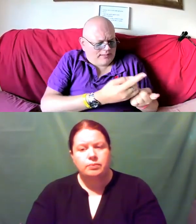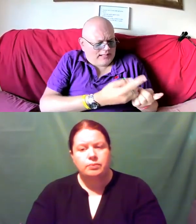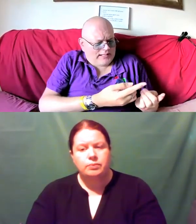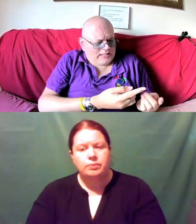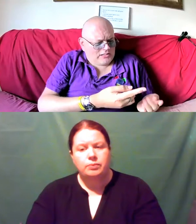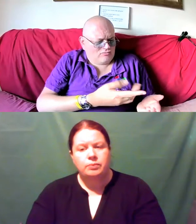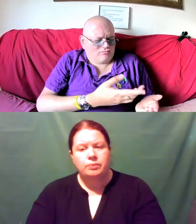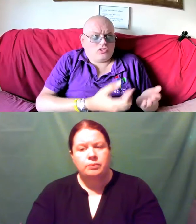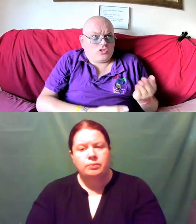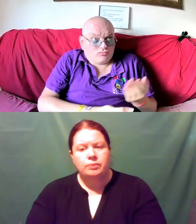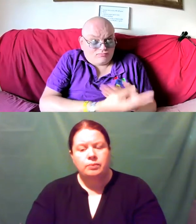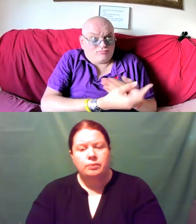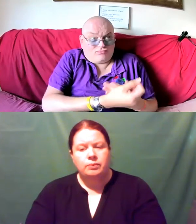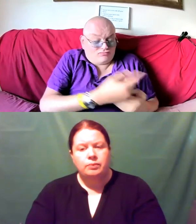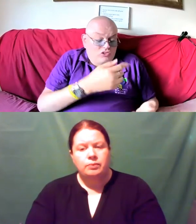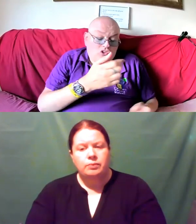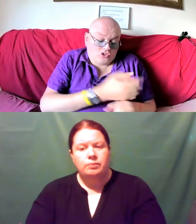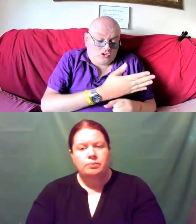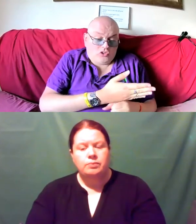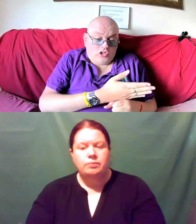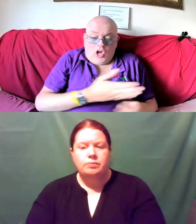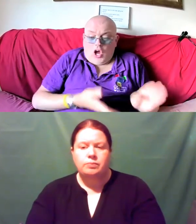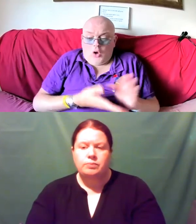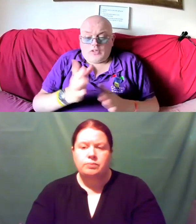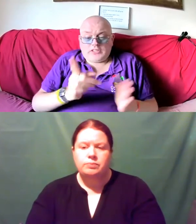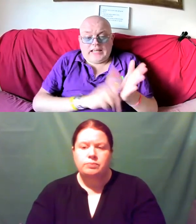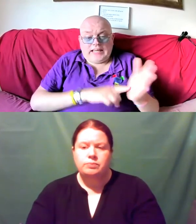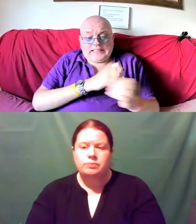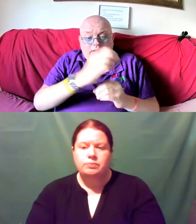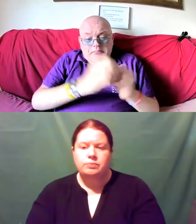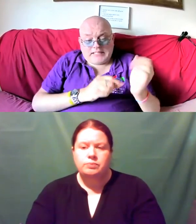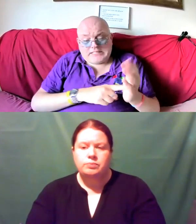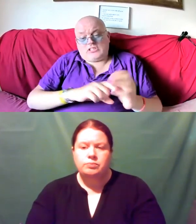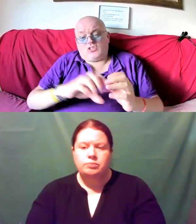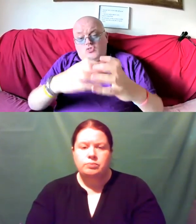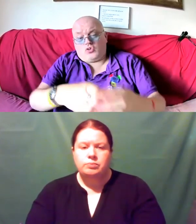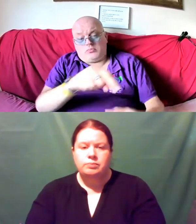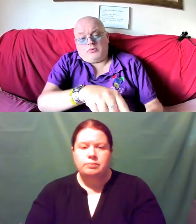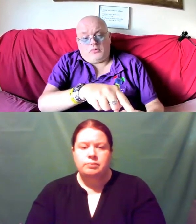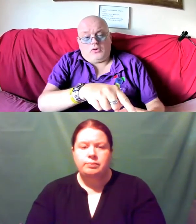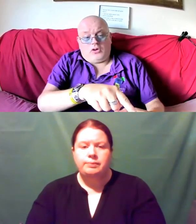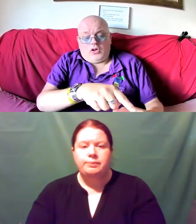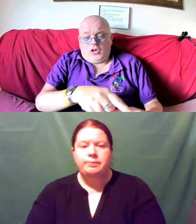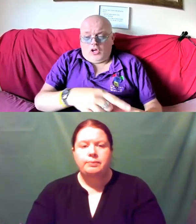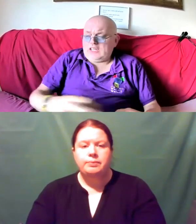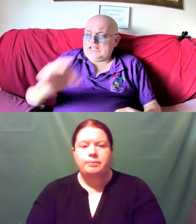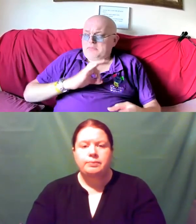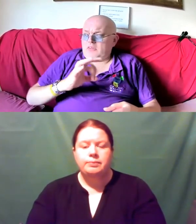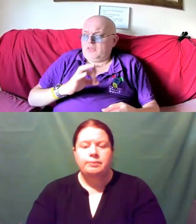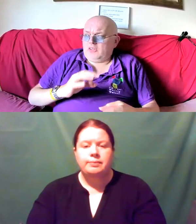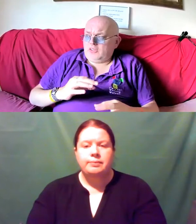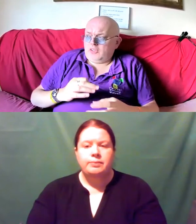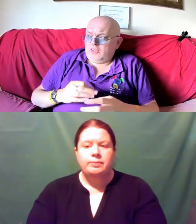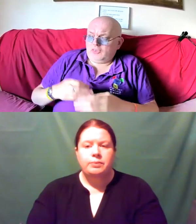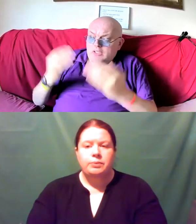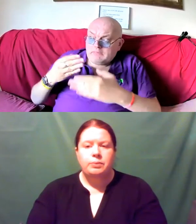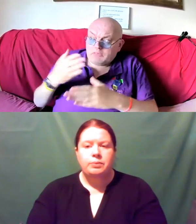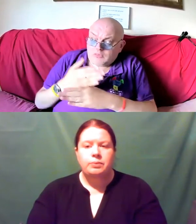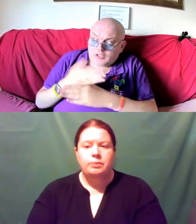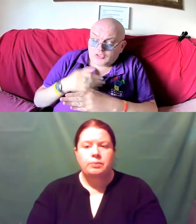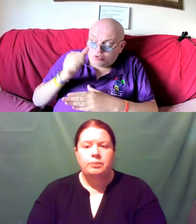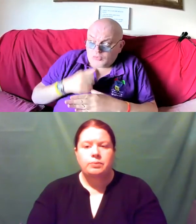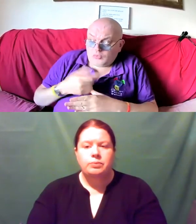to see this LGBT youth group and to talk about doing a website for them. And they said, oh, do you know anyone who wants some evening work? And so I